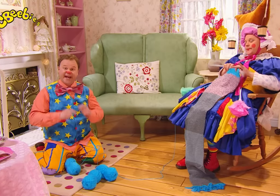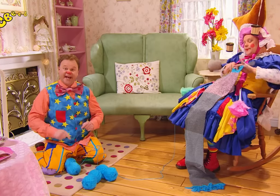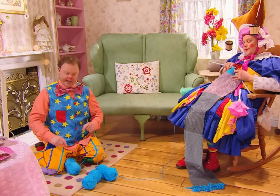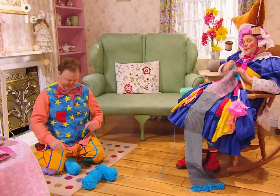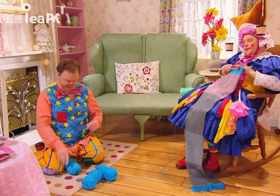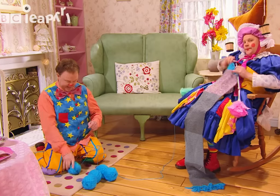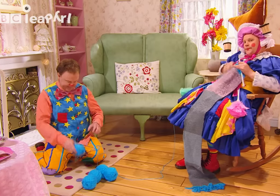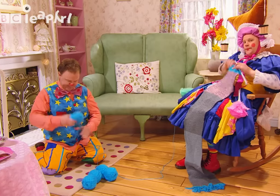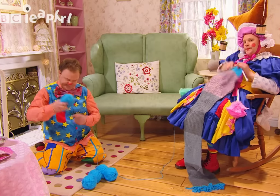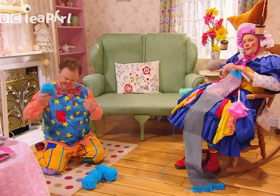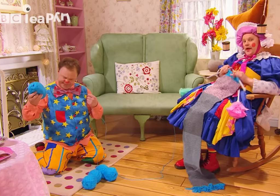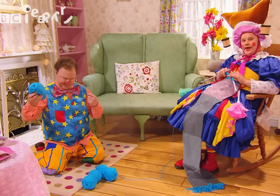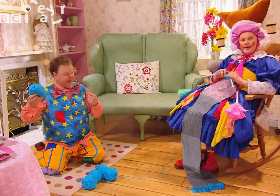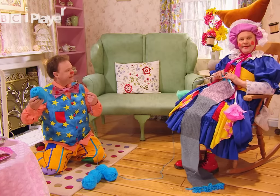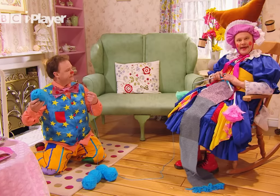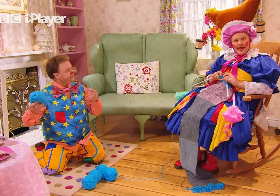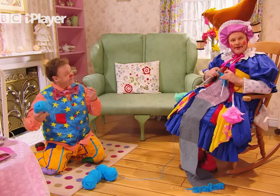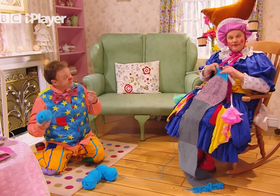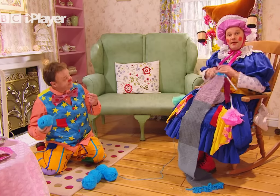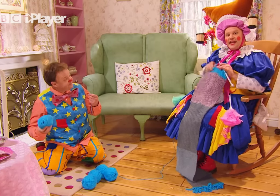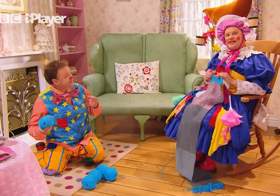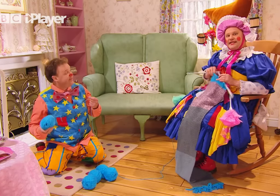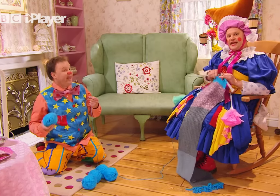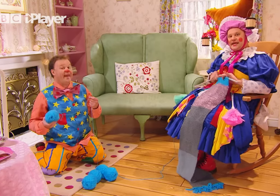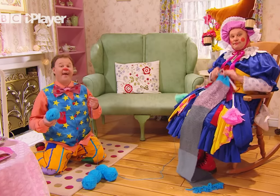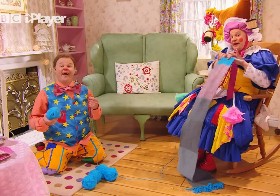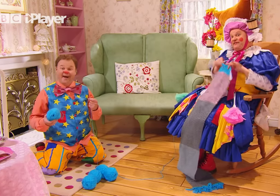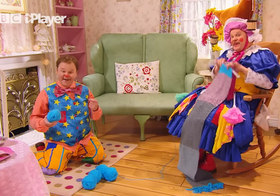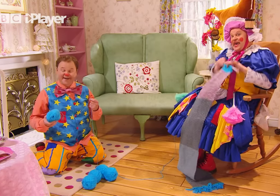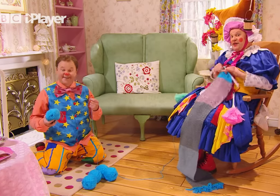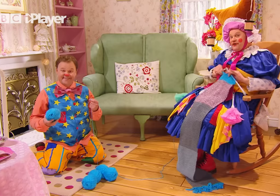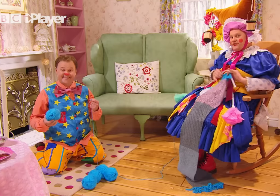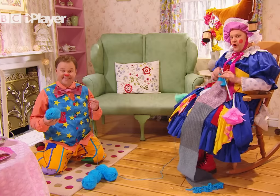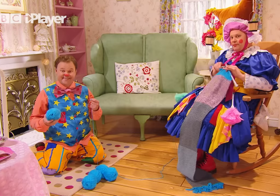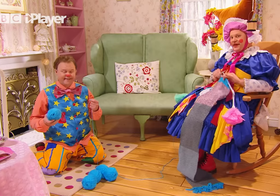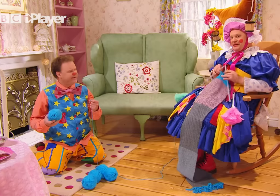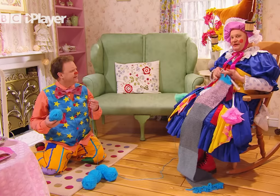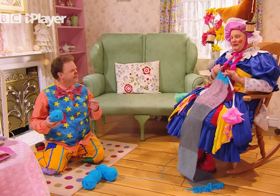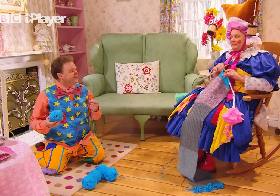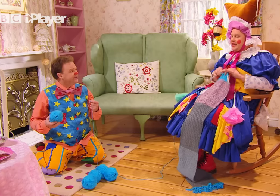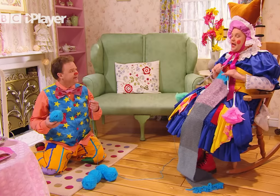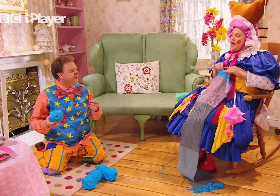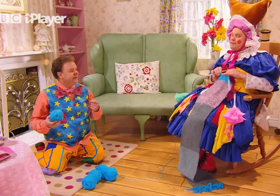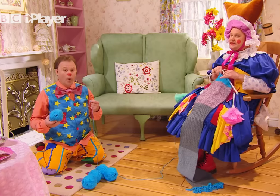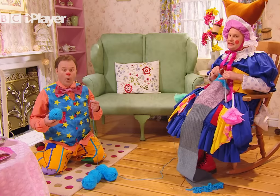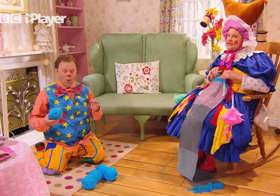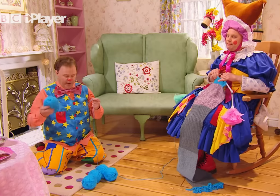Is knitting your hobby? Yes. Knitting is my favourite hobby. Mr.